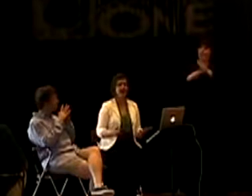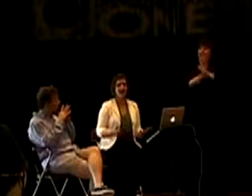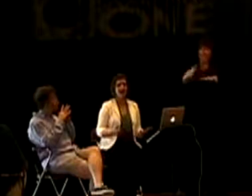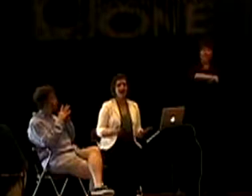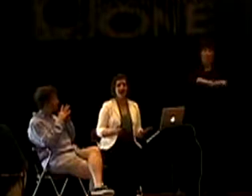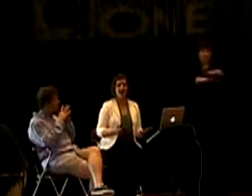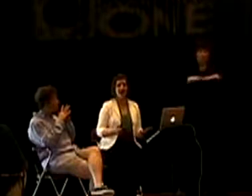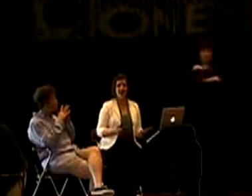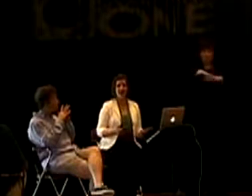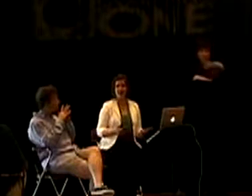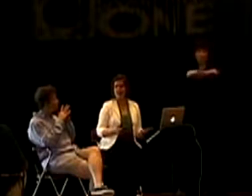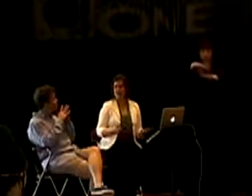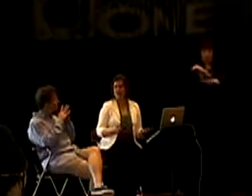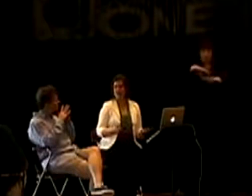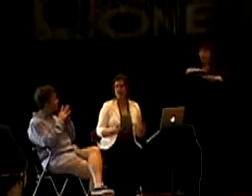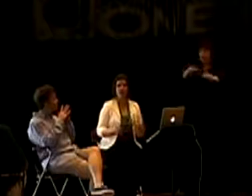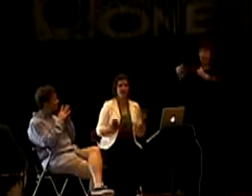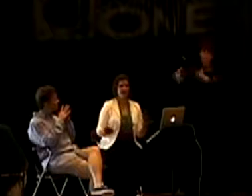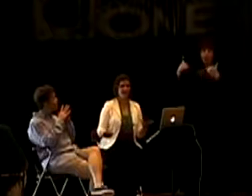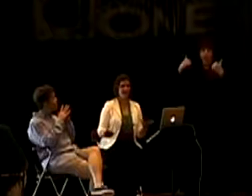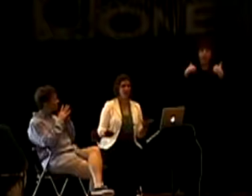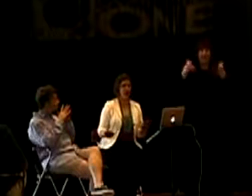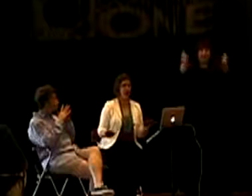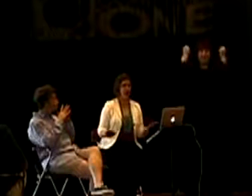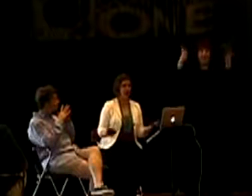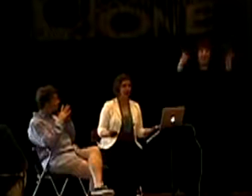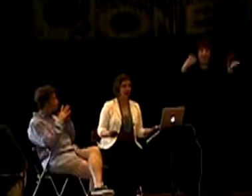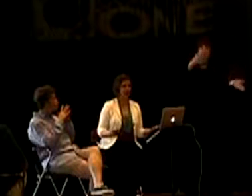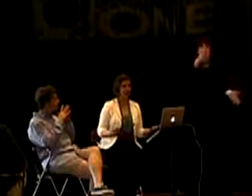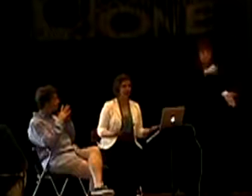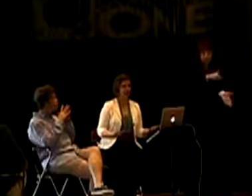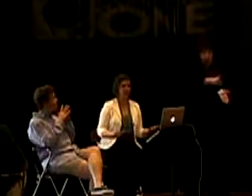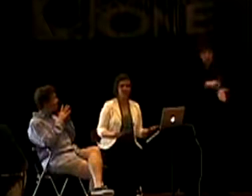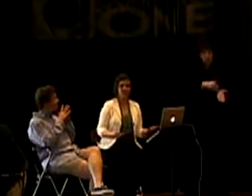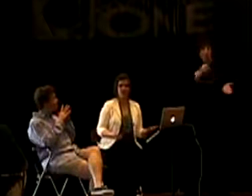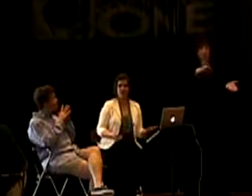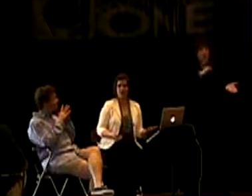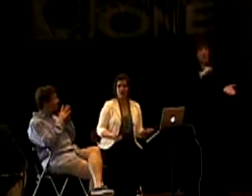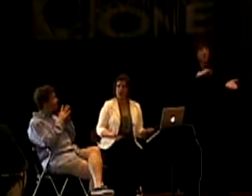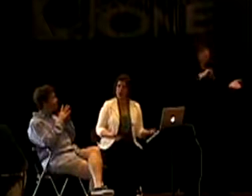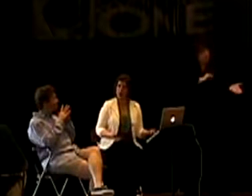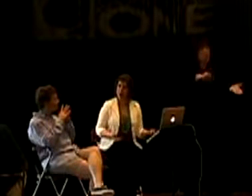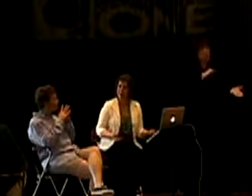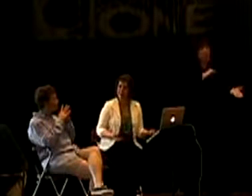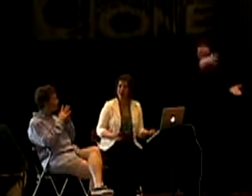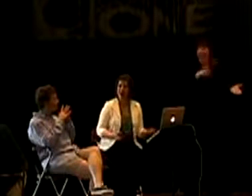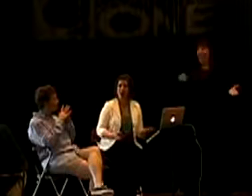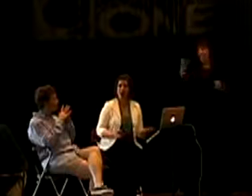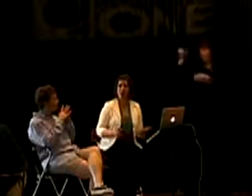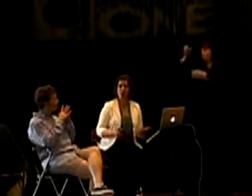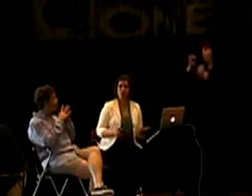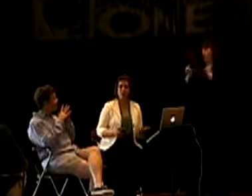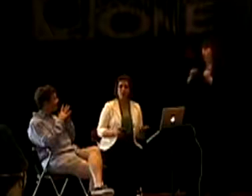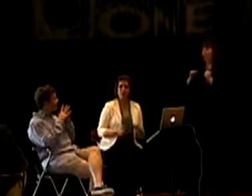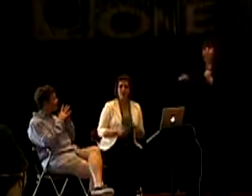that not only does Bonnie have all of these amazing other qualifications, but she's no stranger to theater,